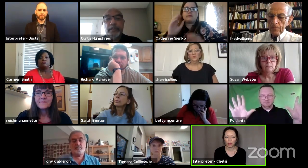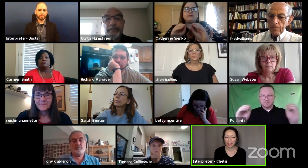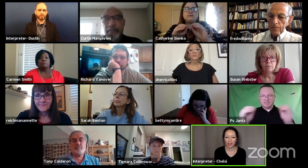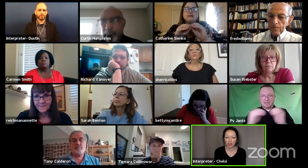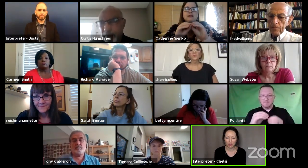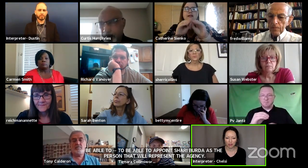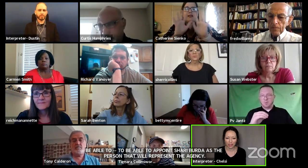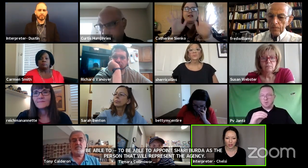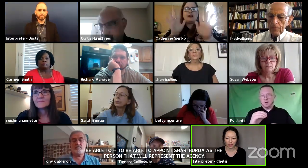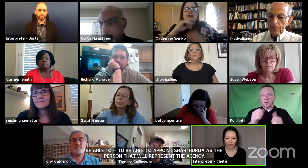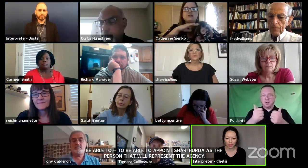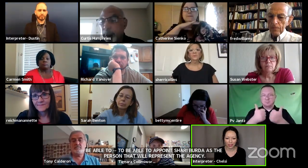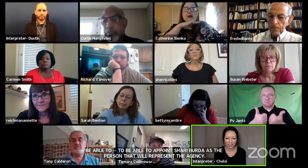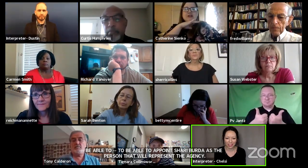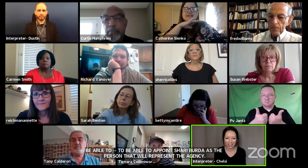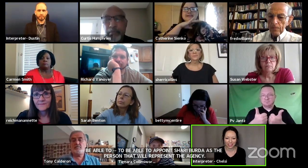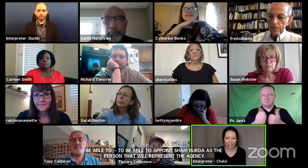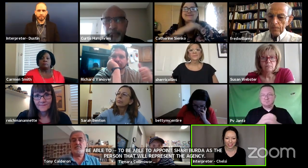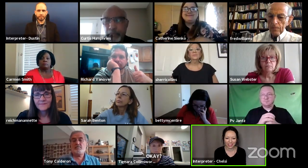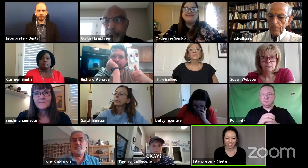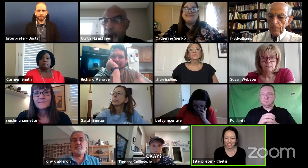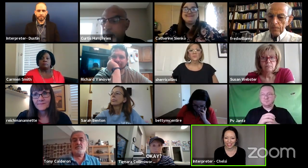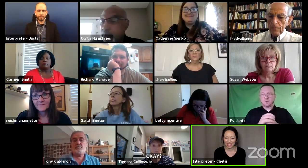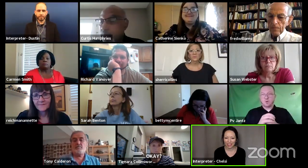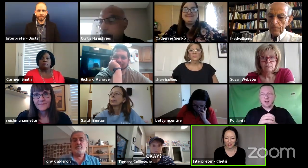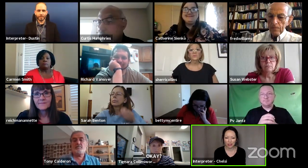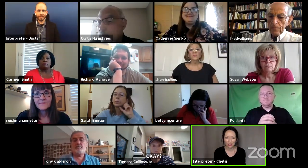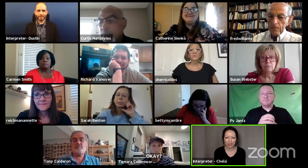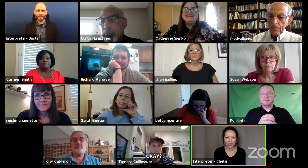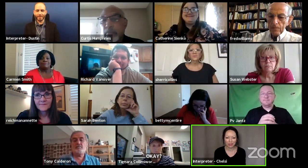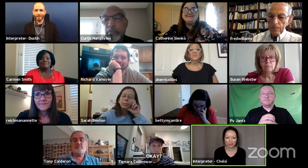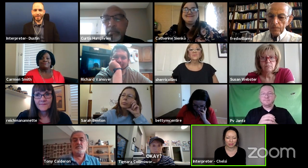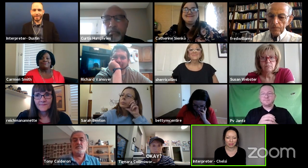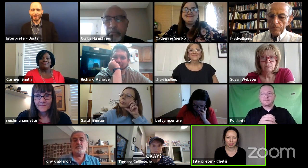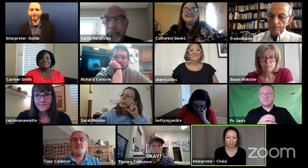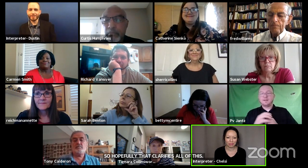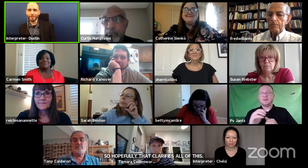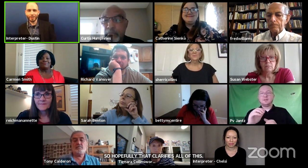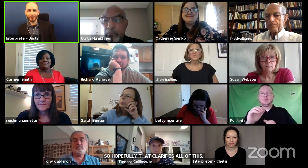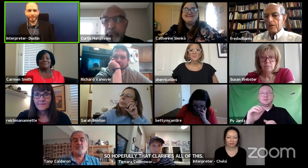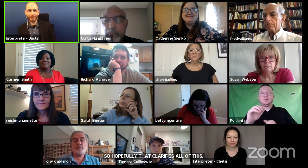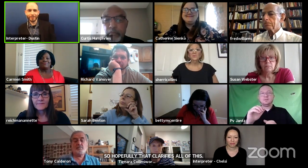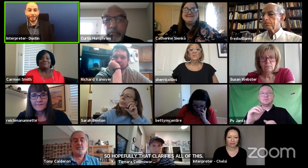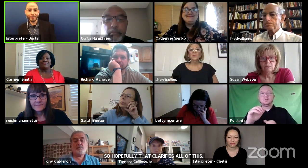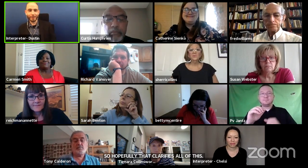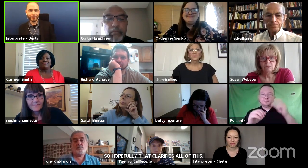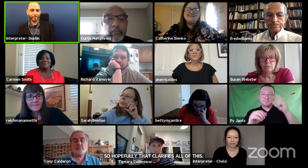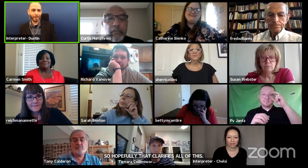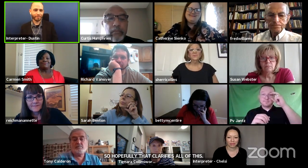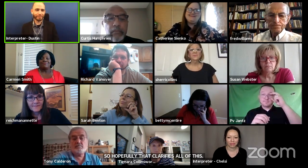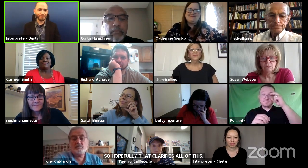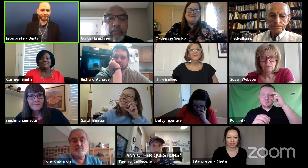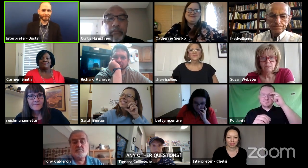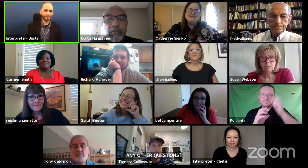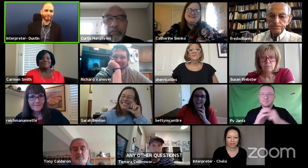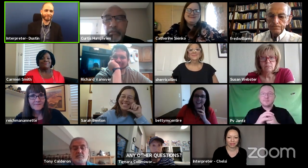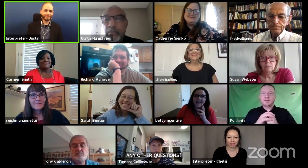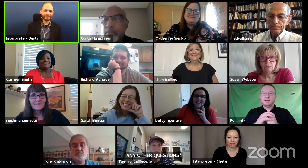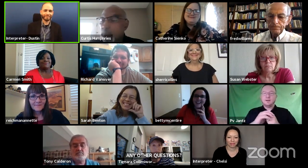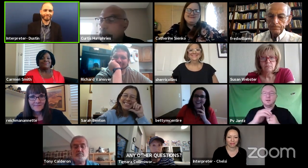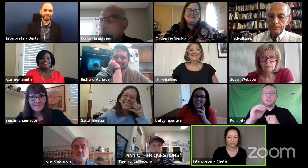so hopefully that clarifies all of this. Any other questions? This is Commissioner Senko. It's clear as mud.